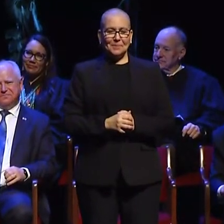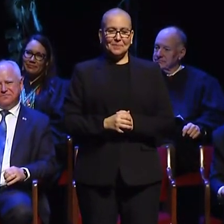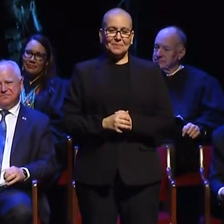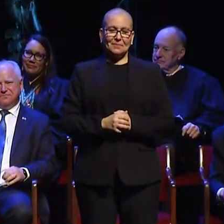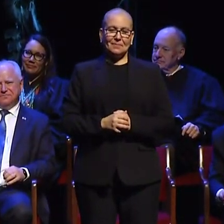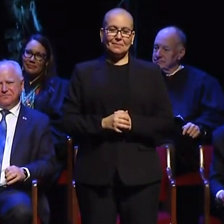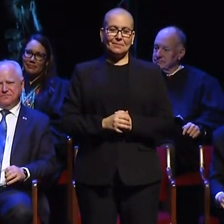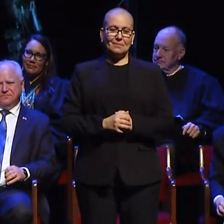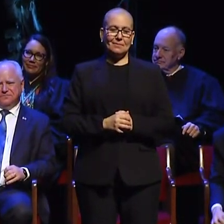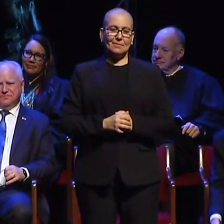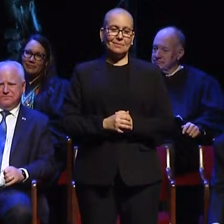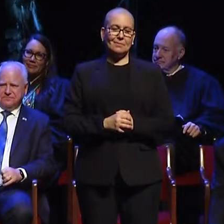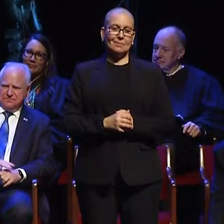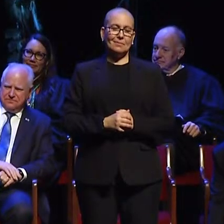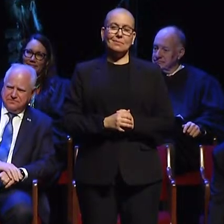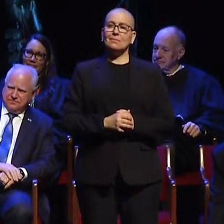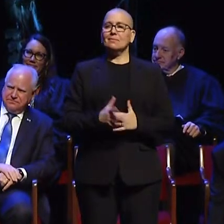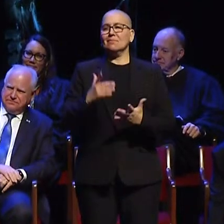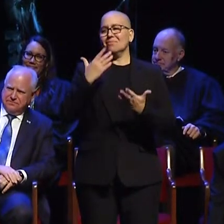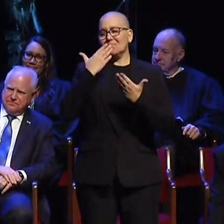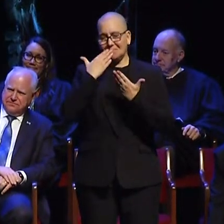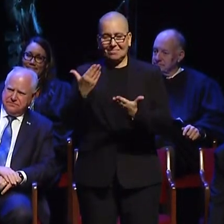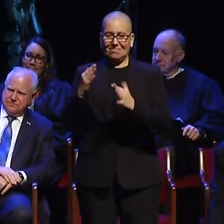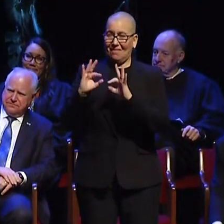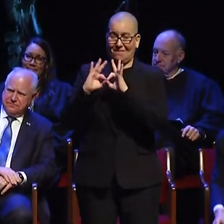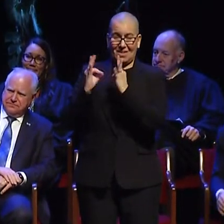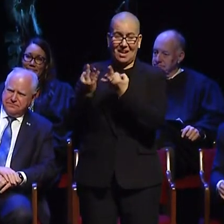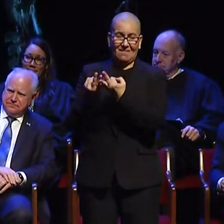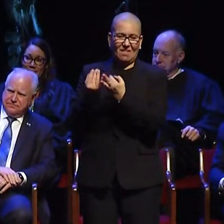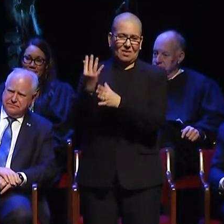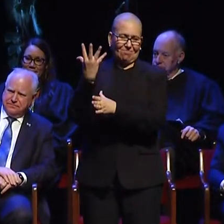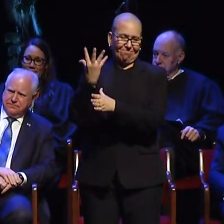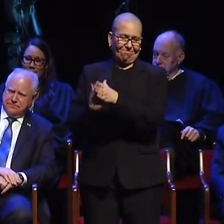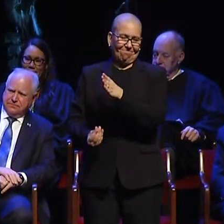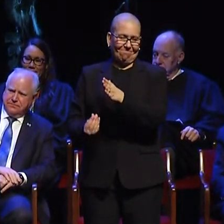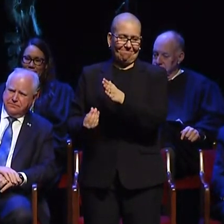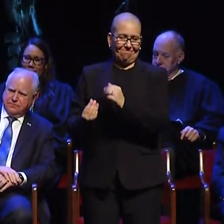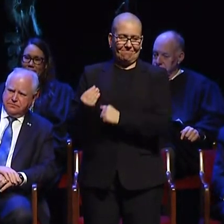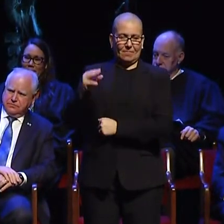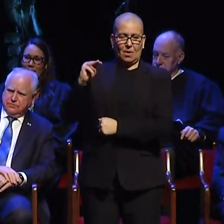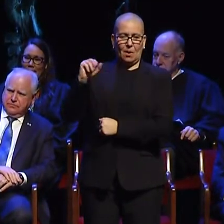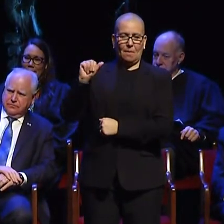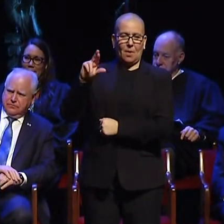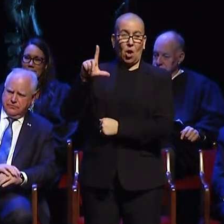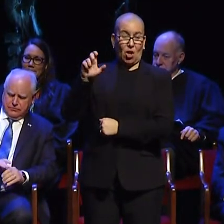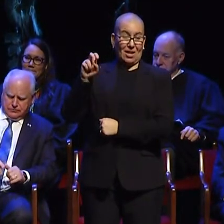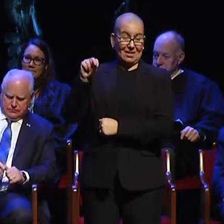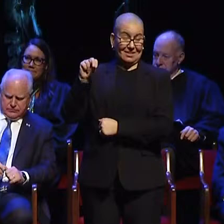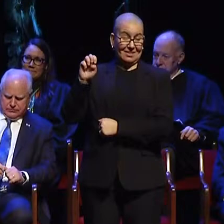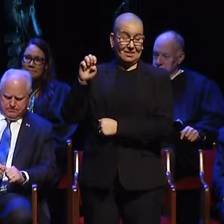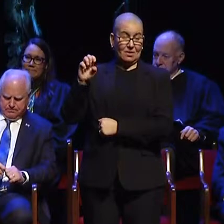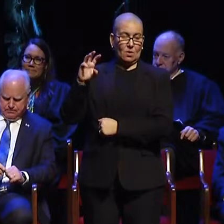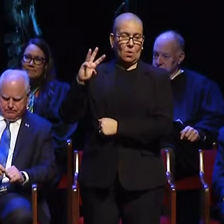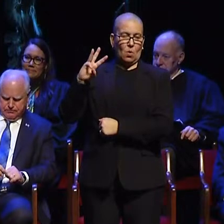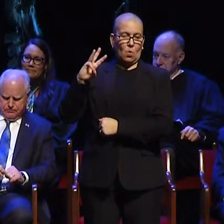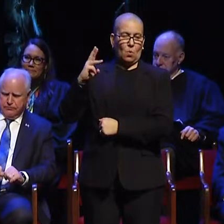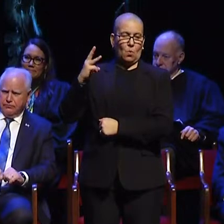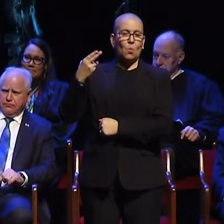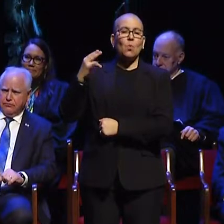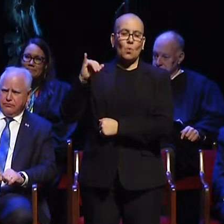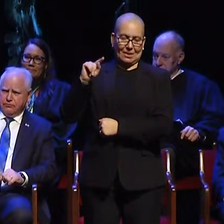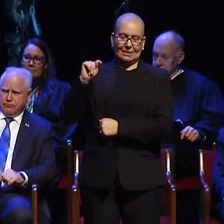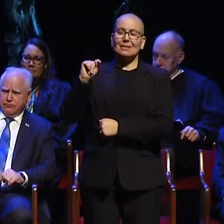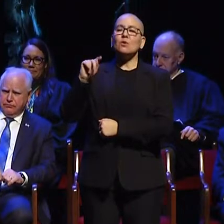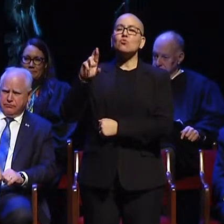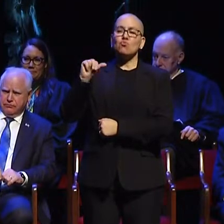And thank you to the family of the late Reverend Marlene White Rabbit Helgamo for loaning me Marlene's Bible on which I took